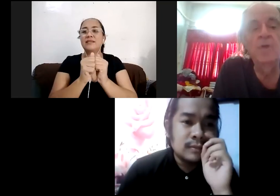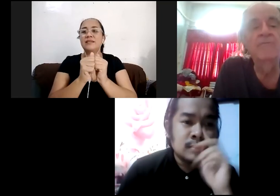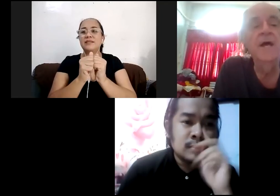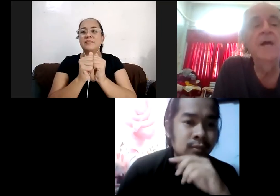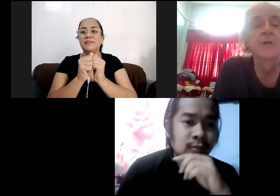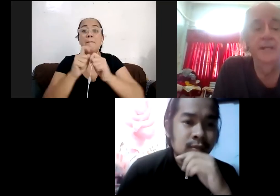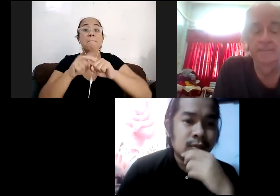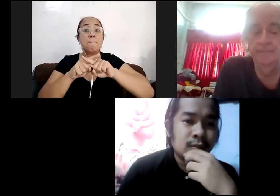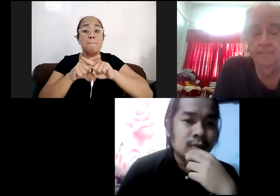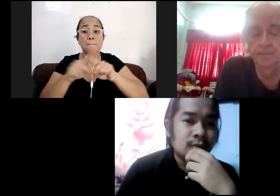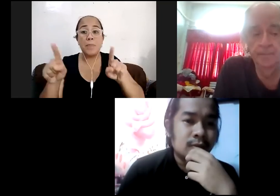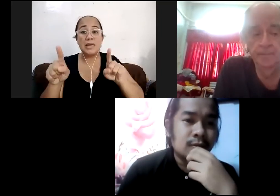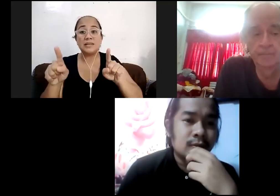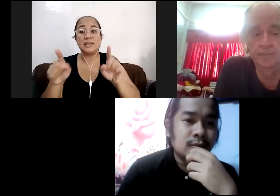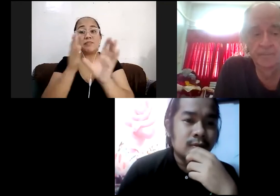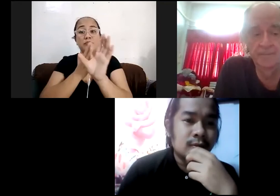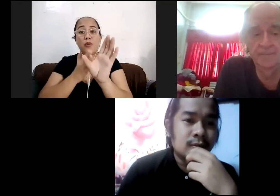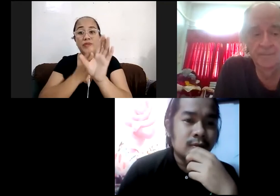but morphologically.